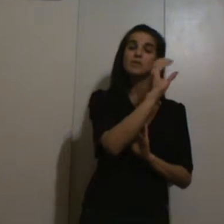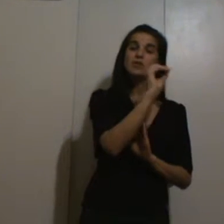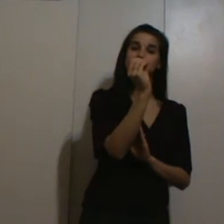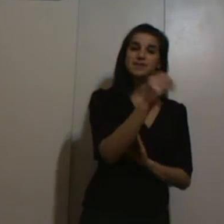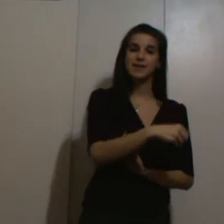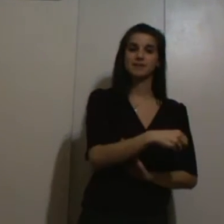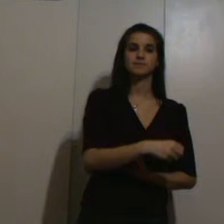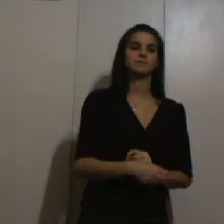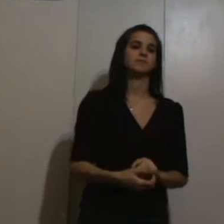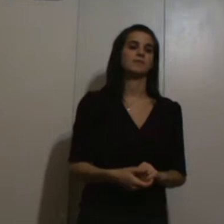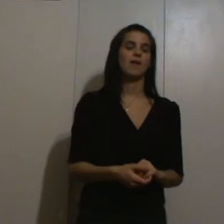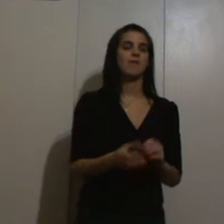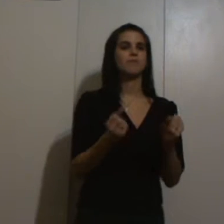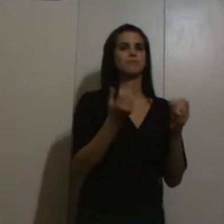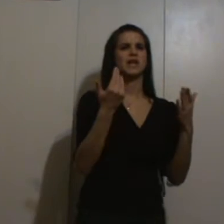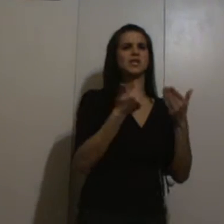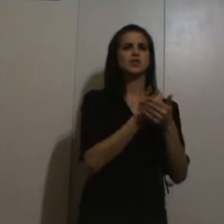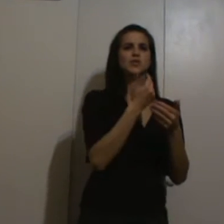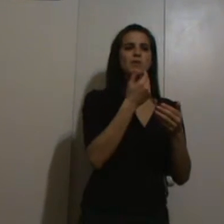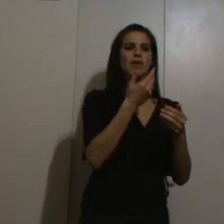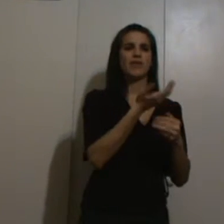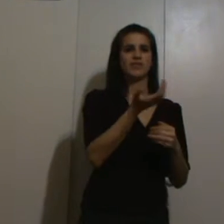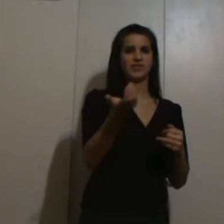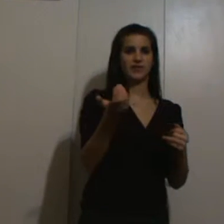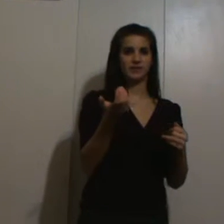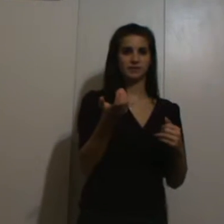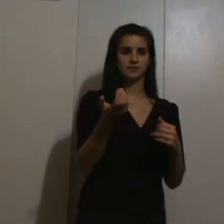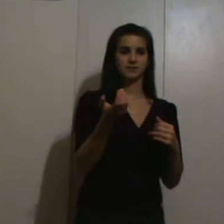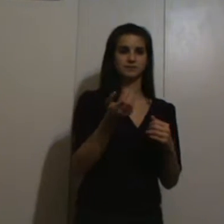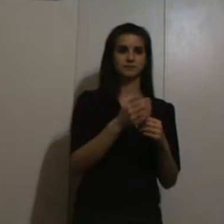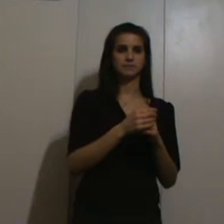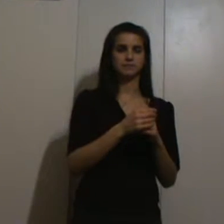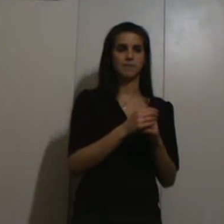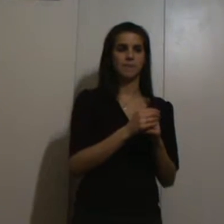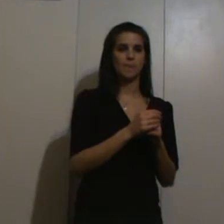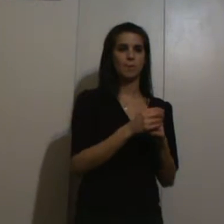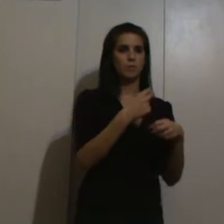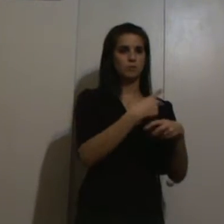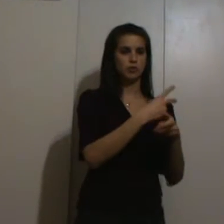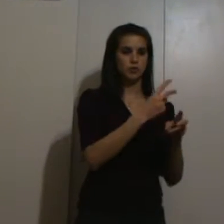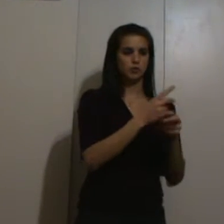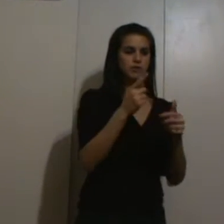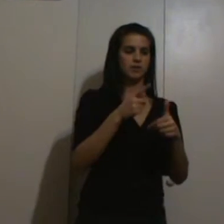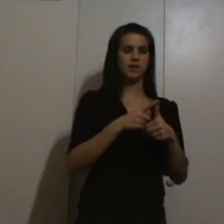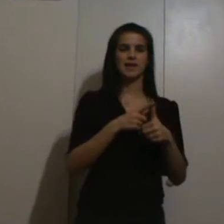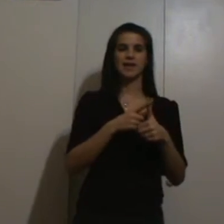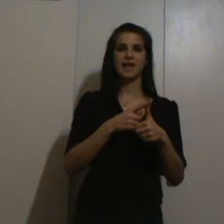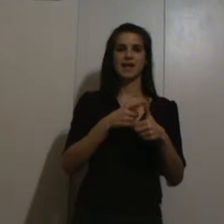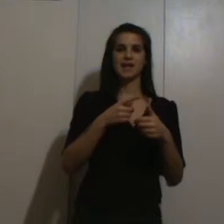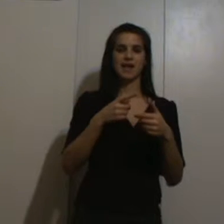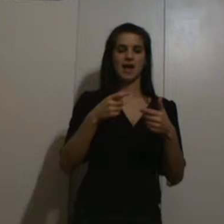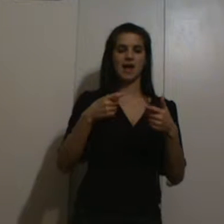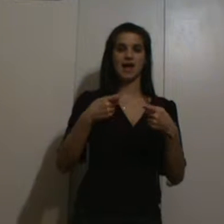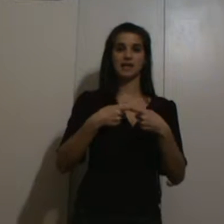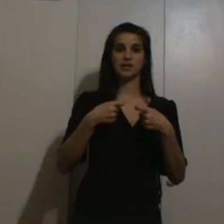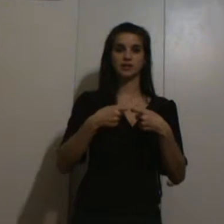period. Electricity, petroleum. We learned to mass produce